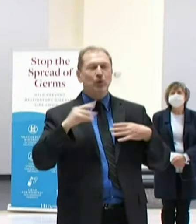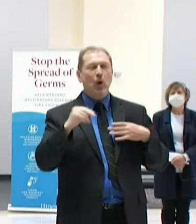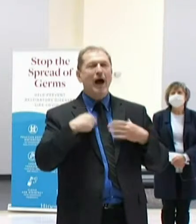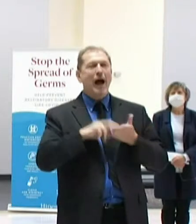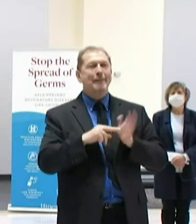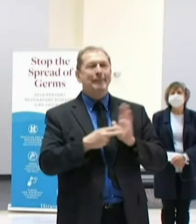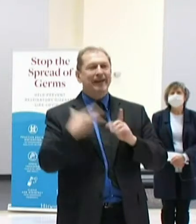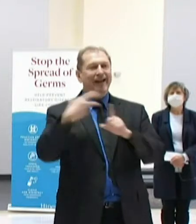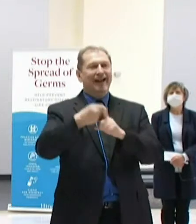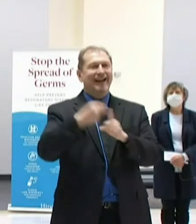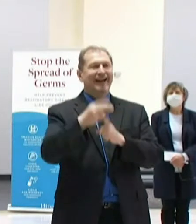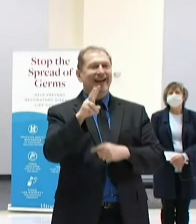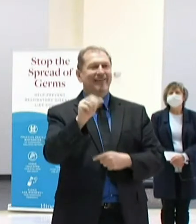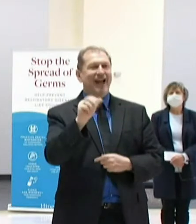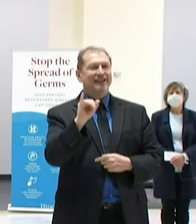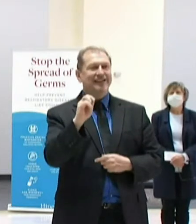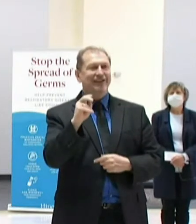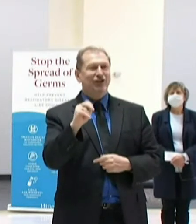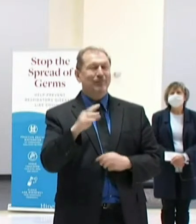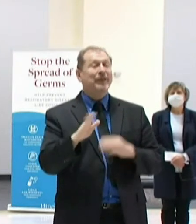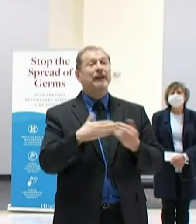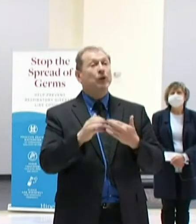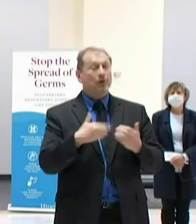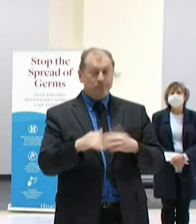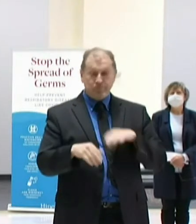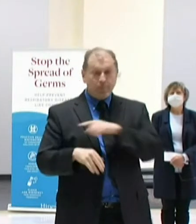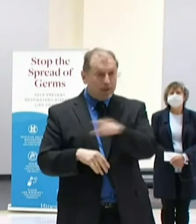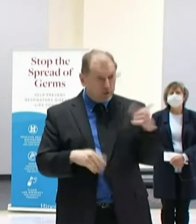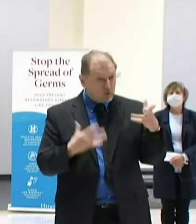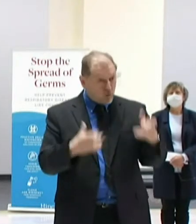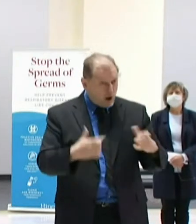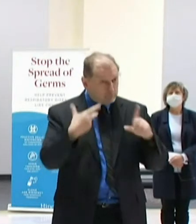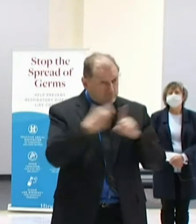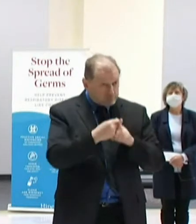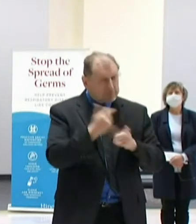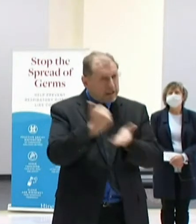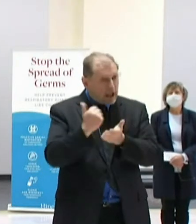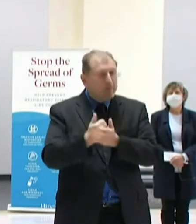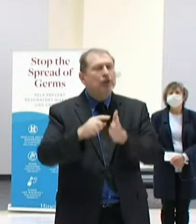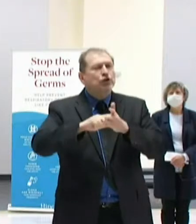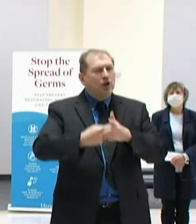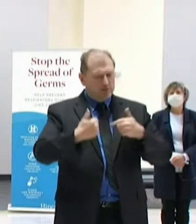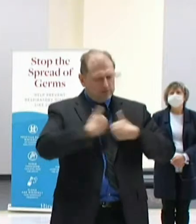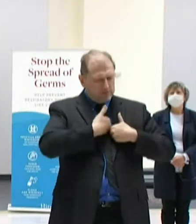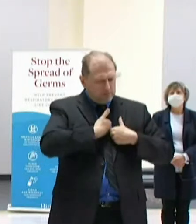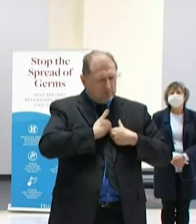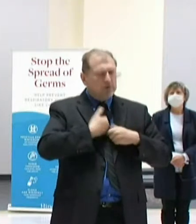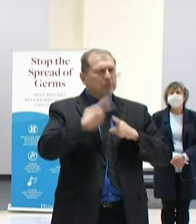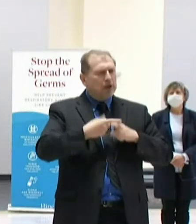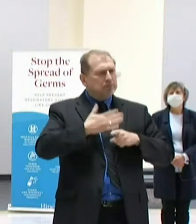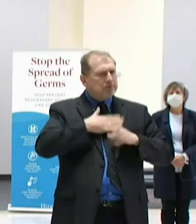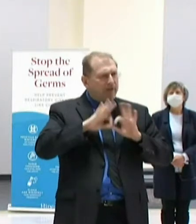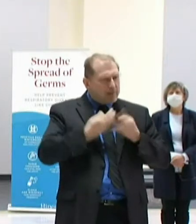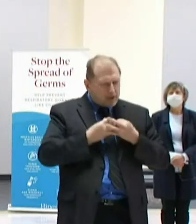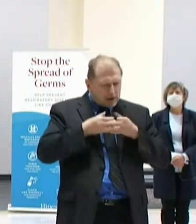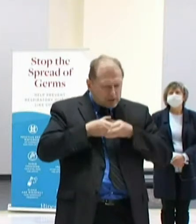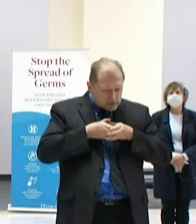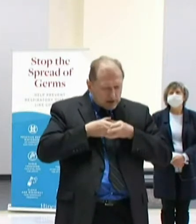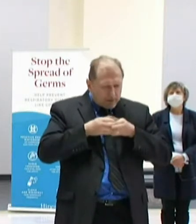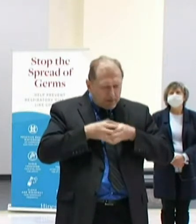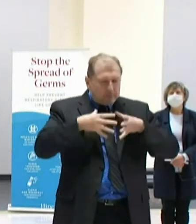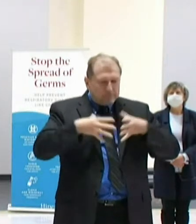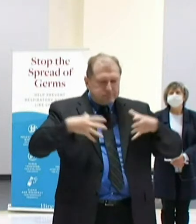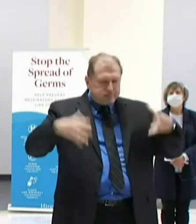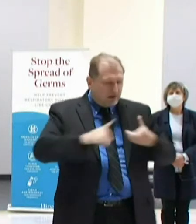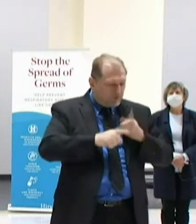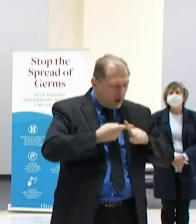others vaccinated and help get others vaccinated, start in your own family and your circle of friends. Talk to them about